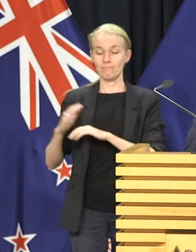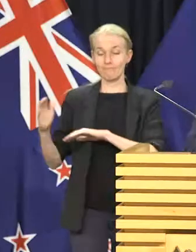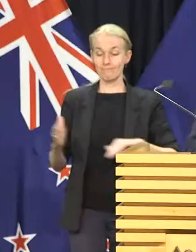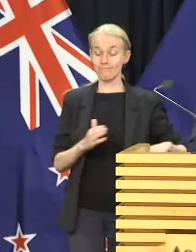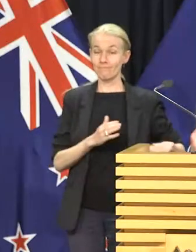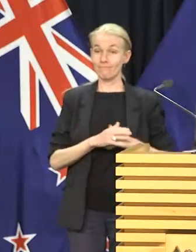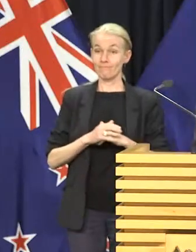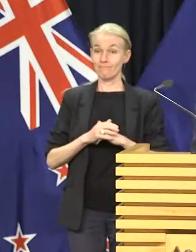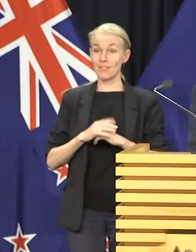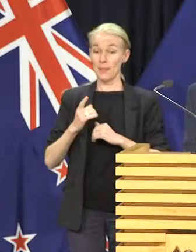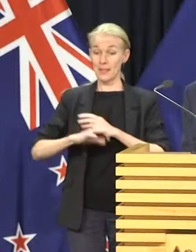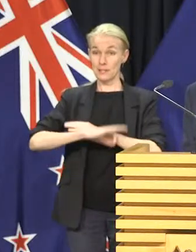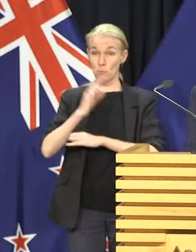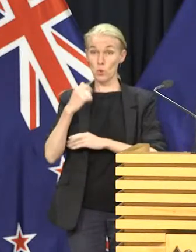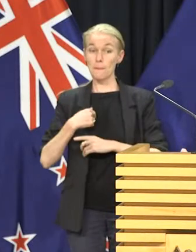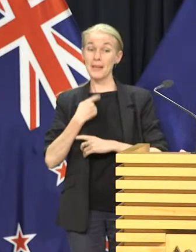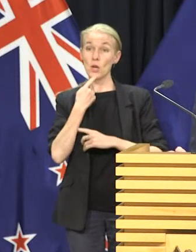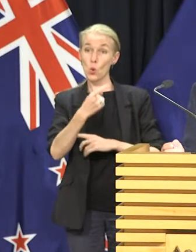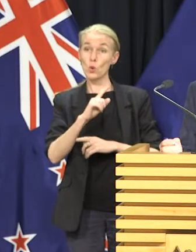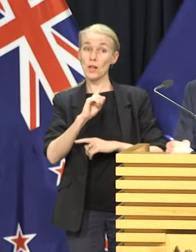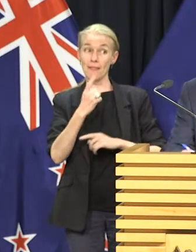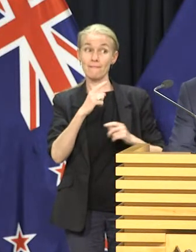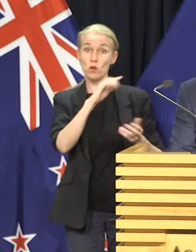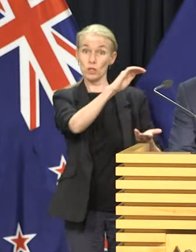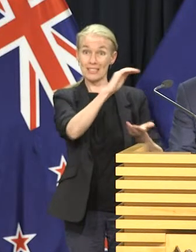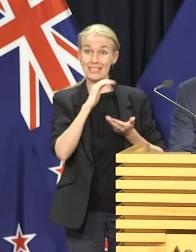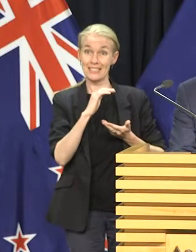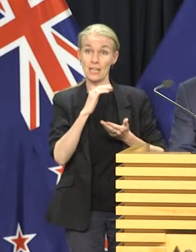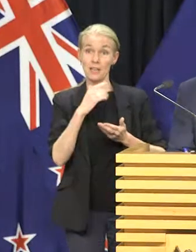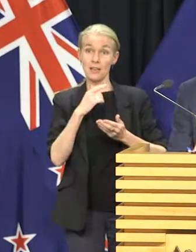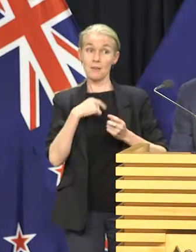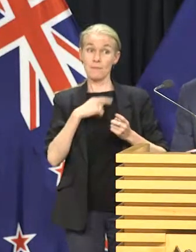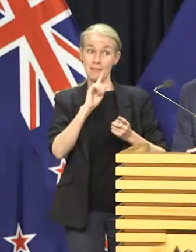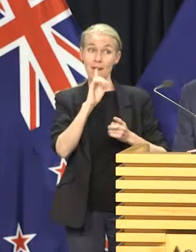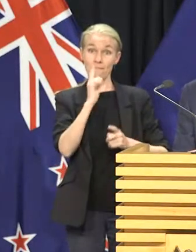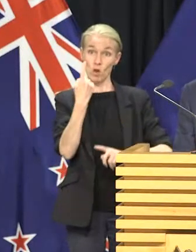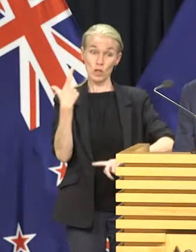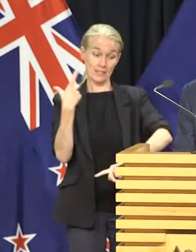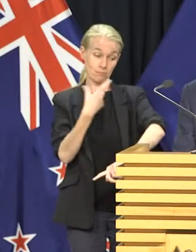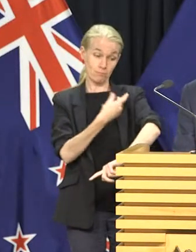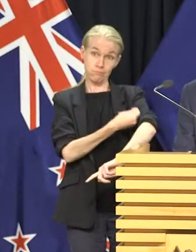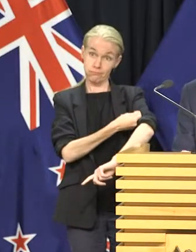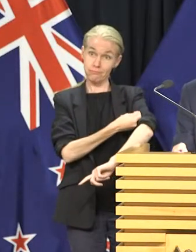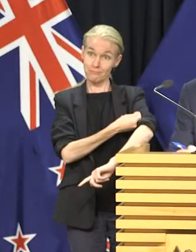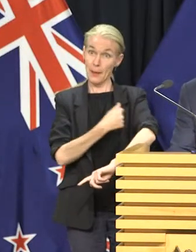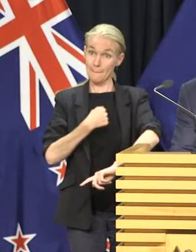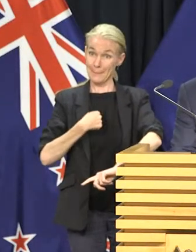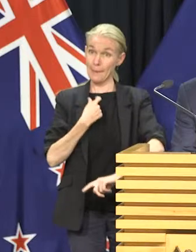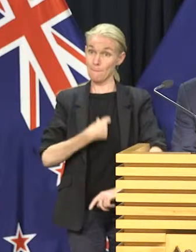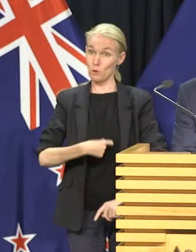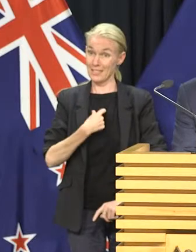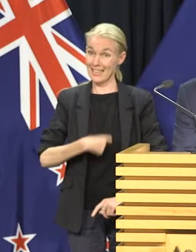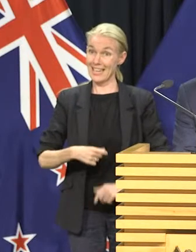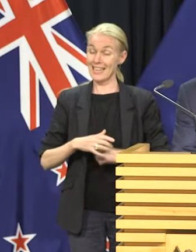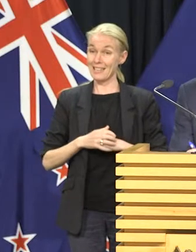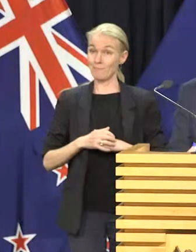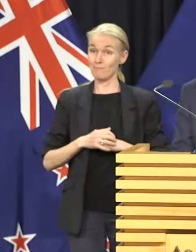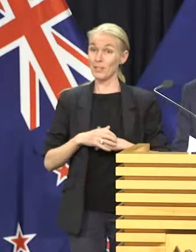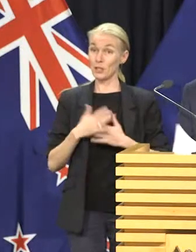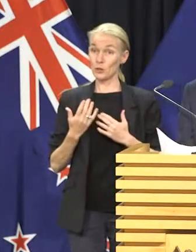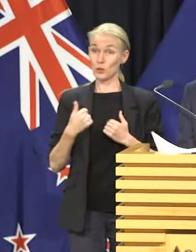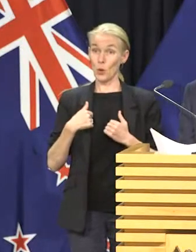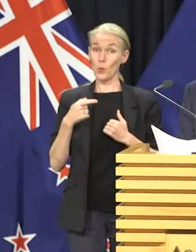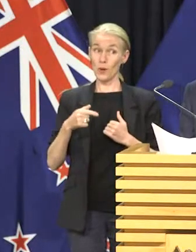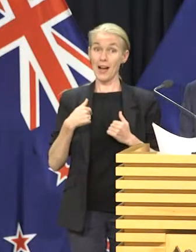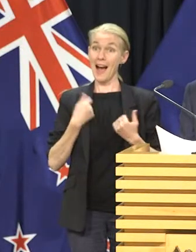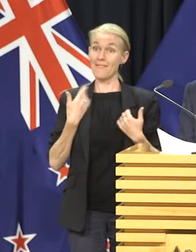Toa Health Clinic out at Takapu Wāhia, where they provided a fantastic service, Māori focused, and I enjoyed my time